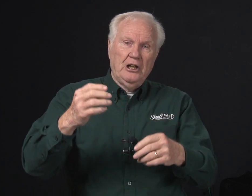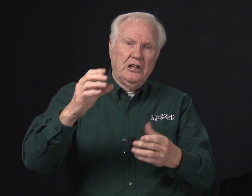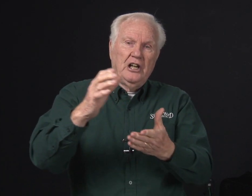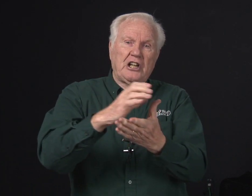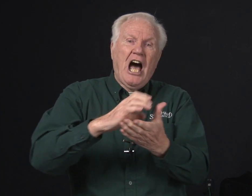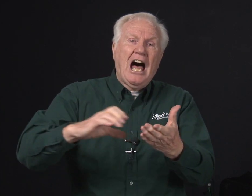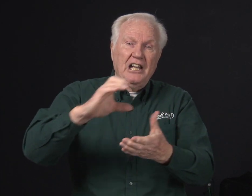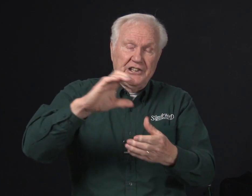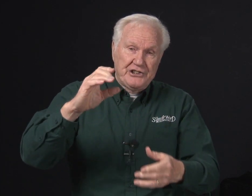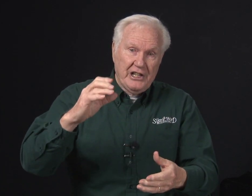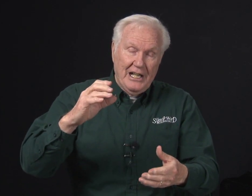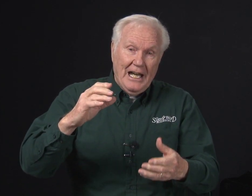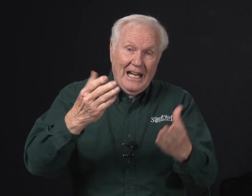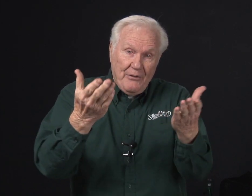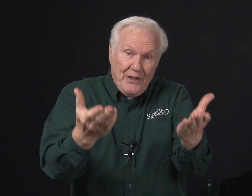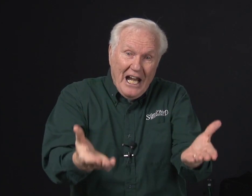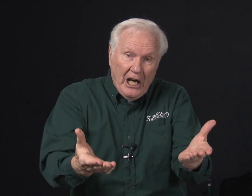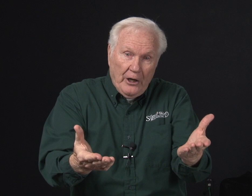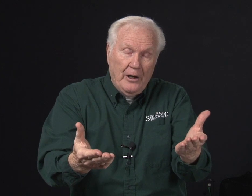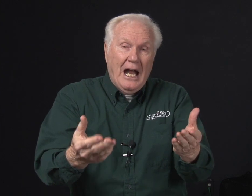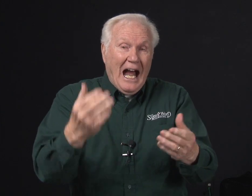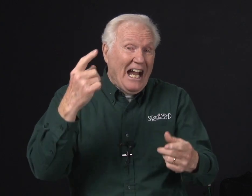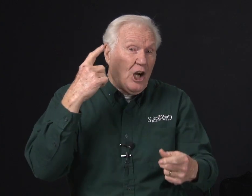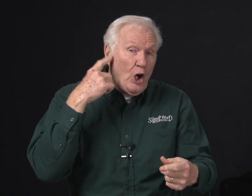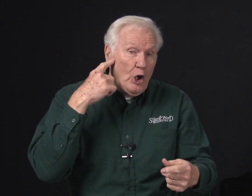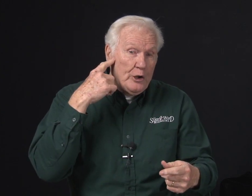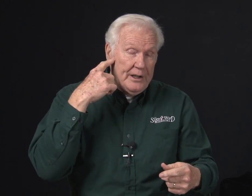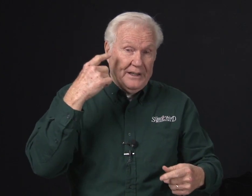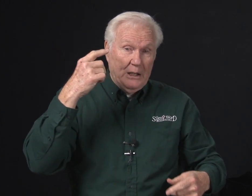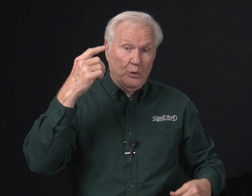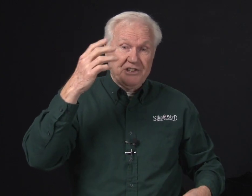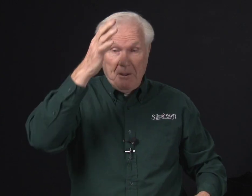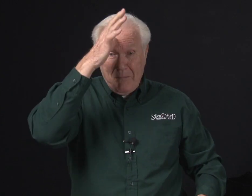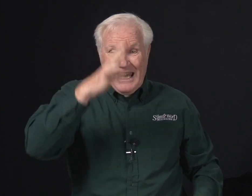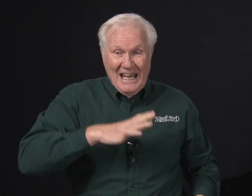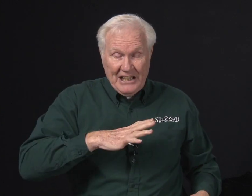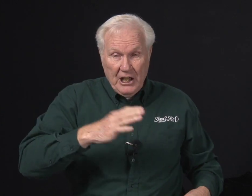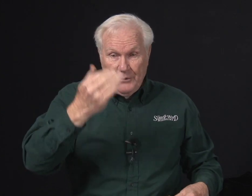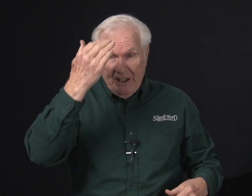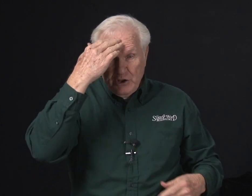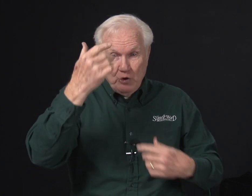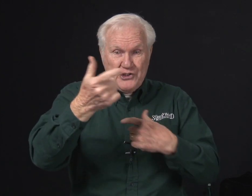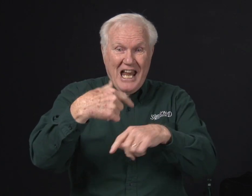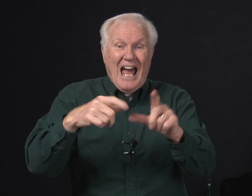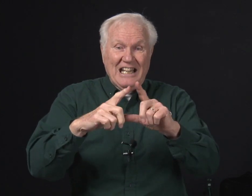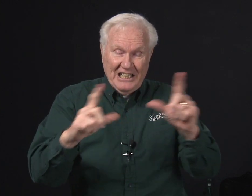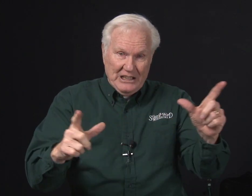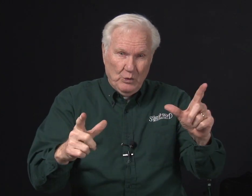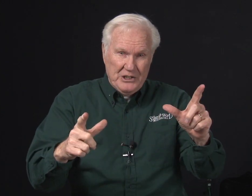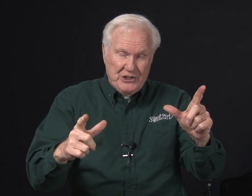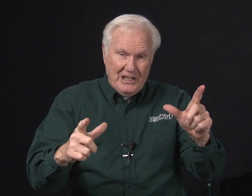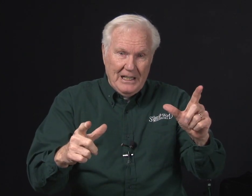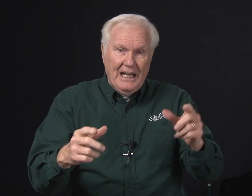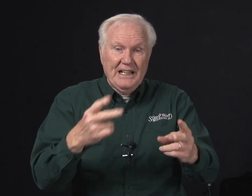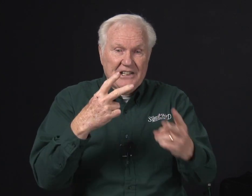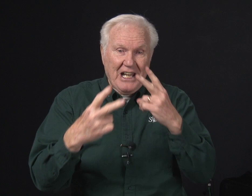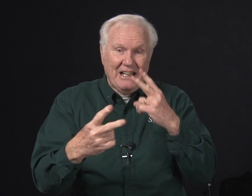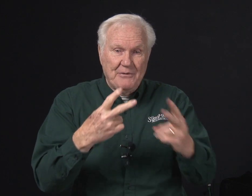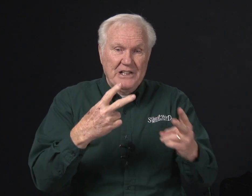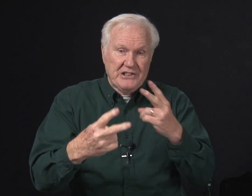a college, and there I heard there was a man that knew sign language. And as I